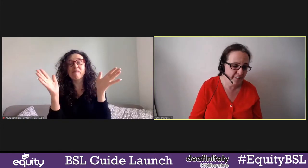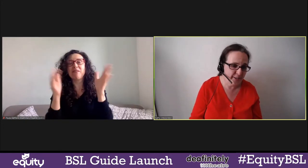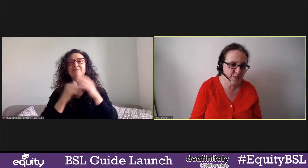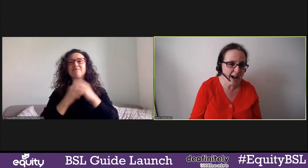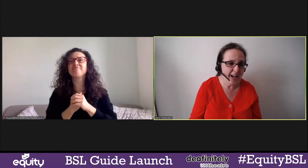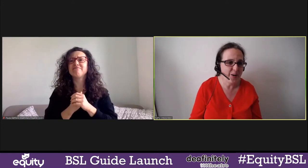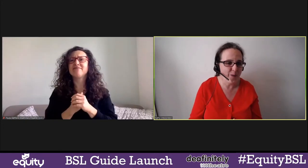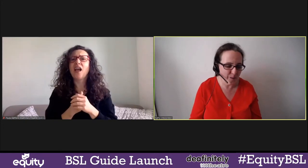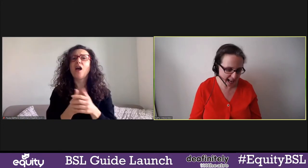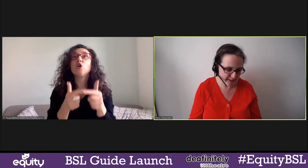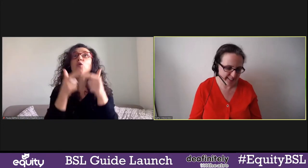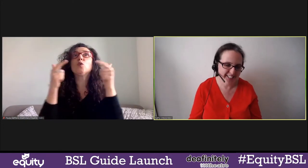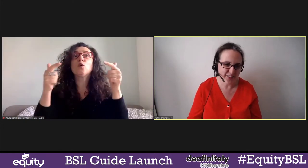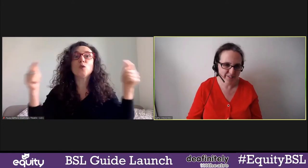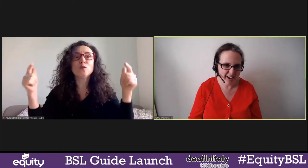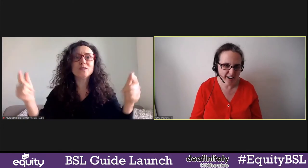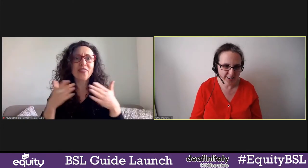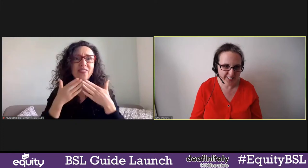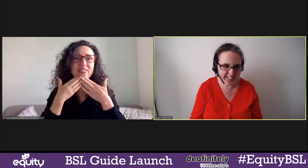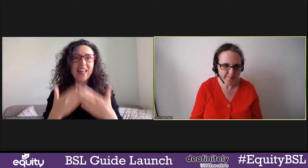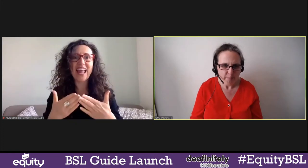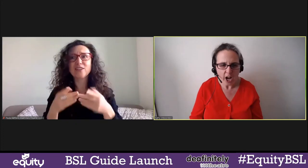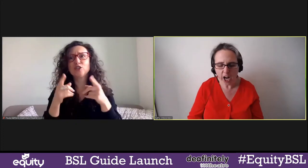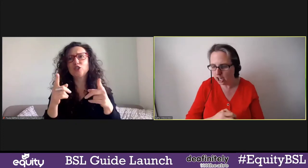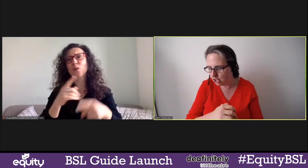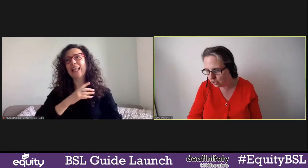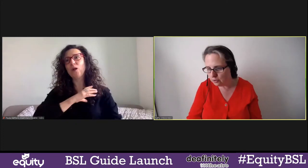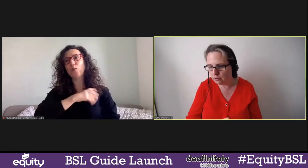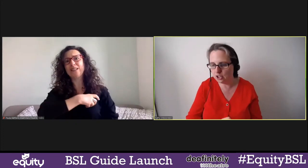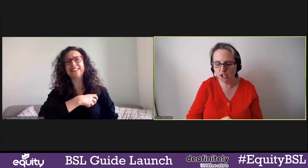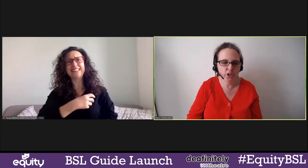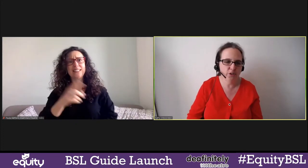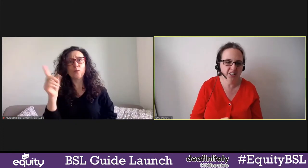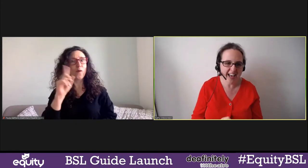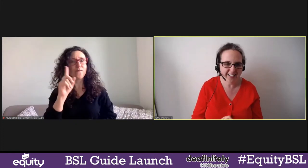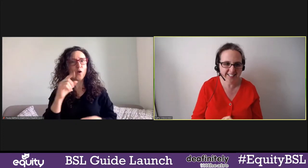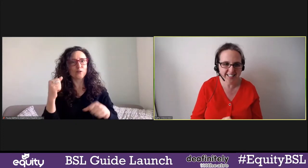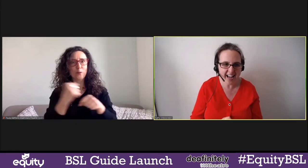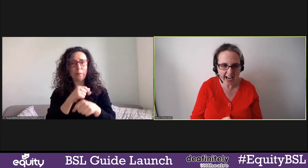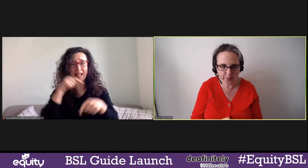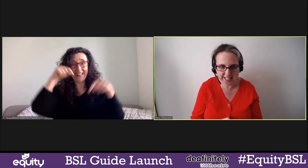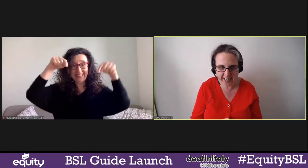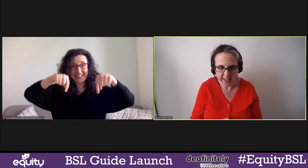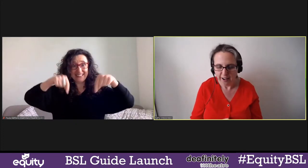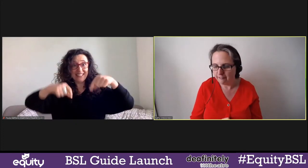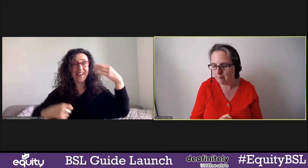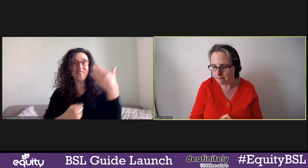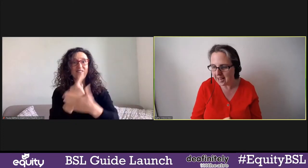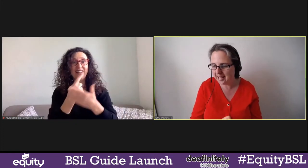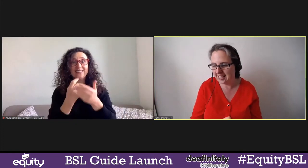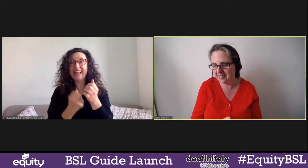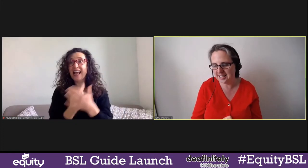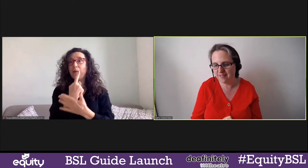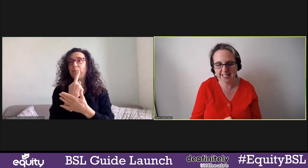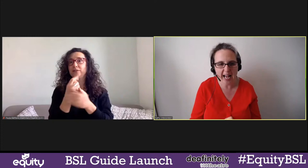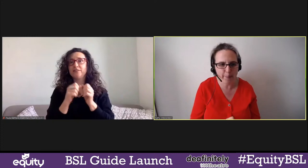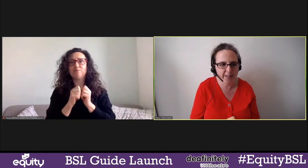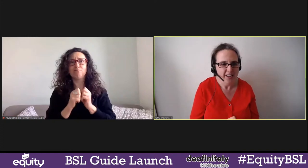film, and all elements of the arts. A huge, huge thanks to Equity for making this event happen